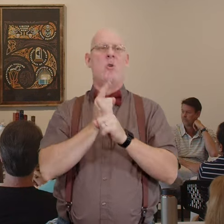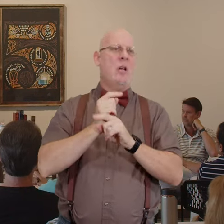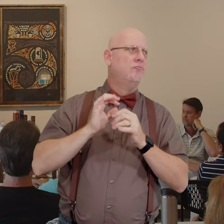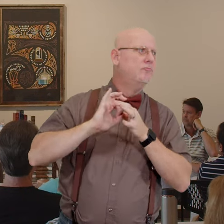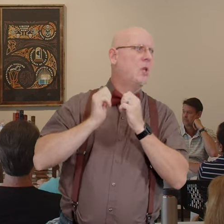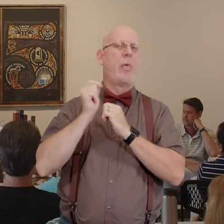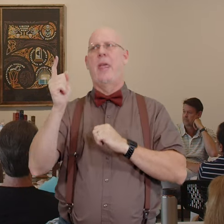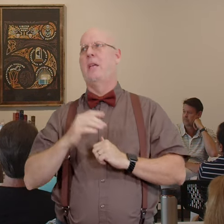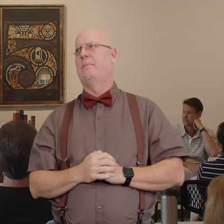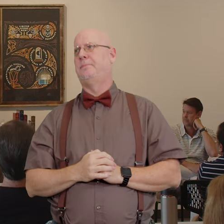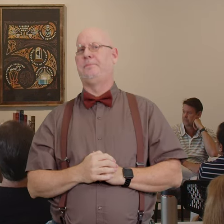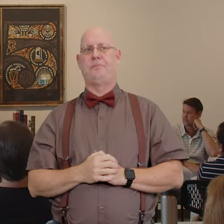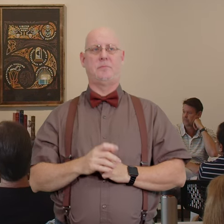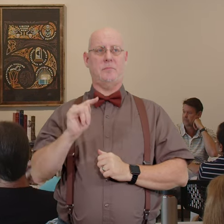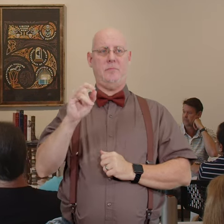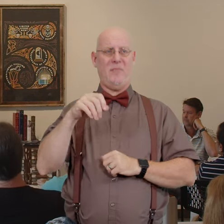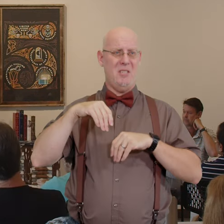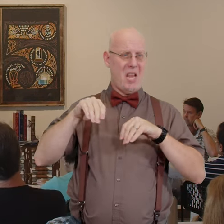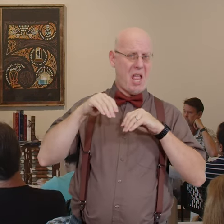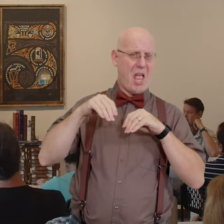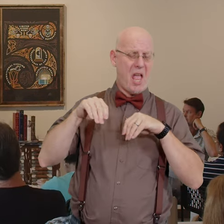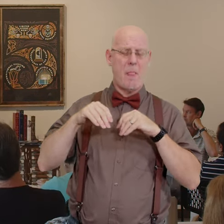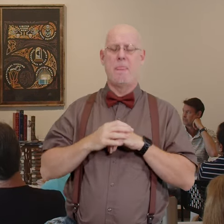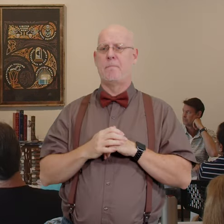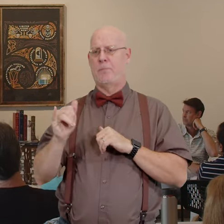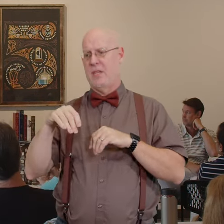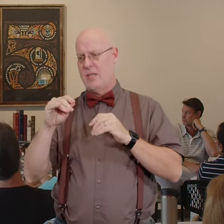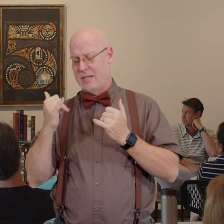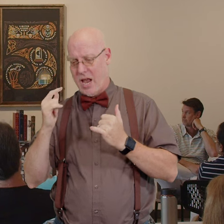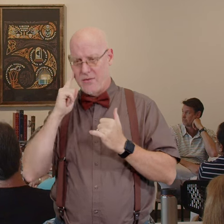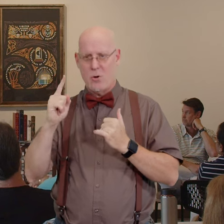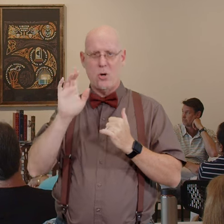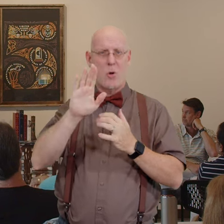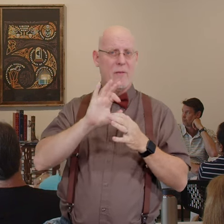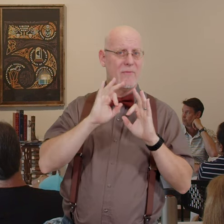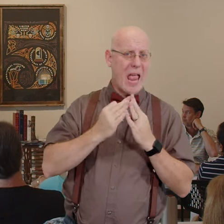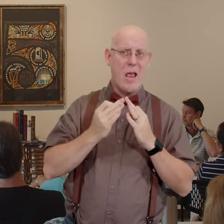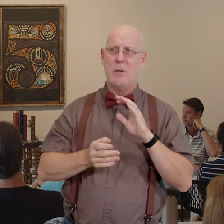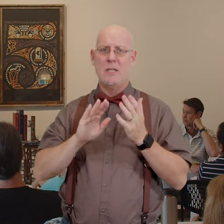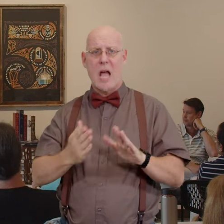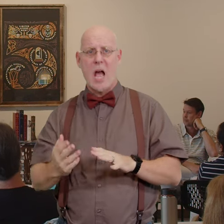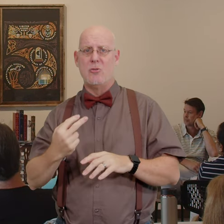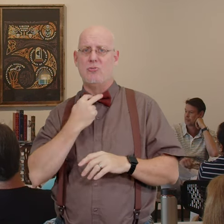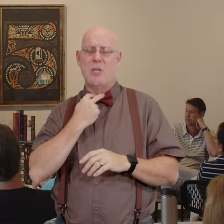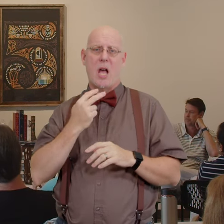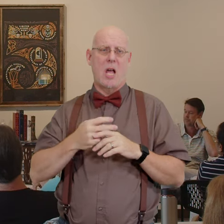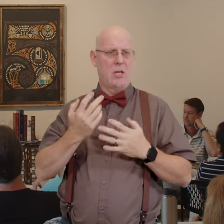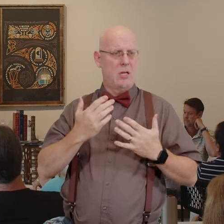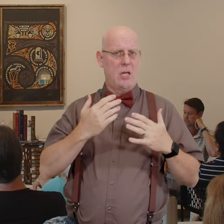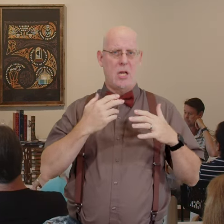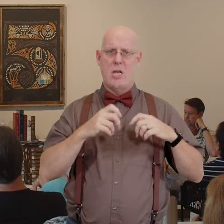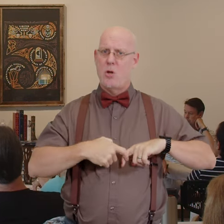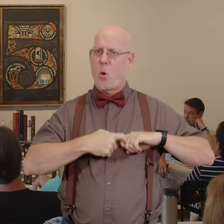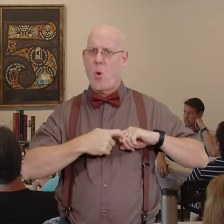right standing with him. And so Tetzel's selling this all over the place. He's also selling it now for your relatives who have gone on before and are trapped in purgatory. Don't you